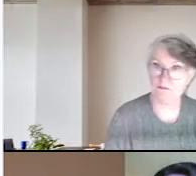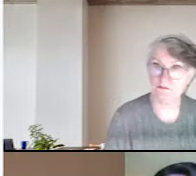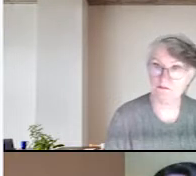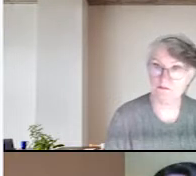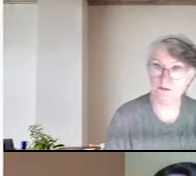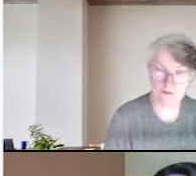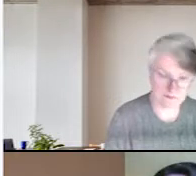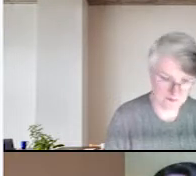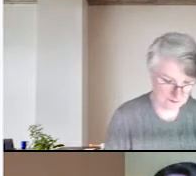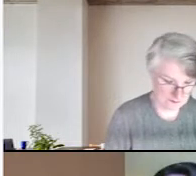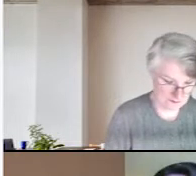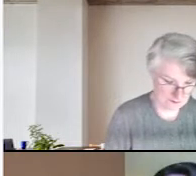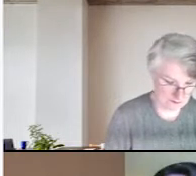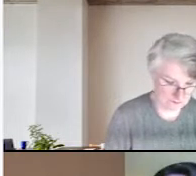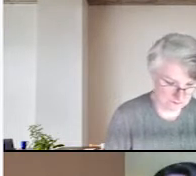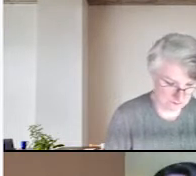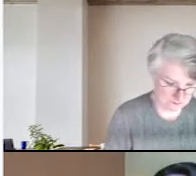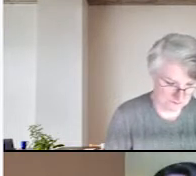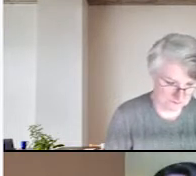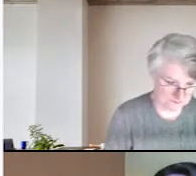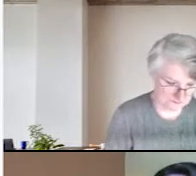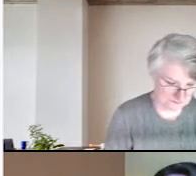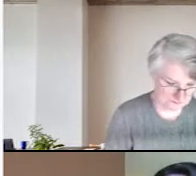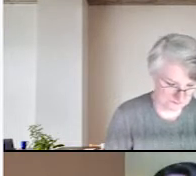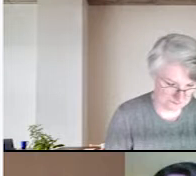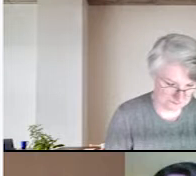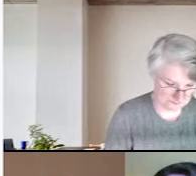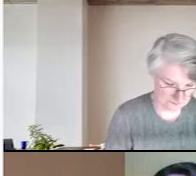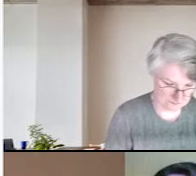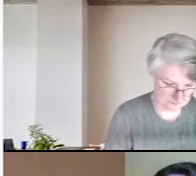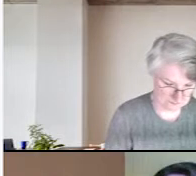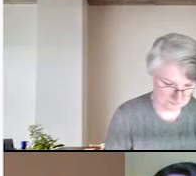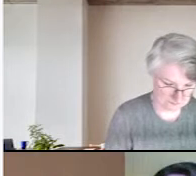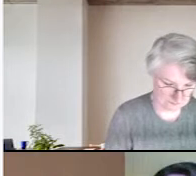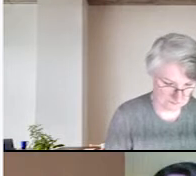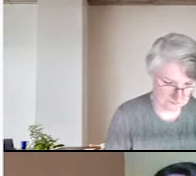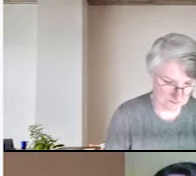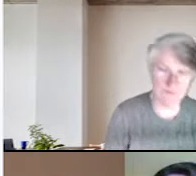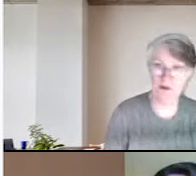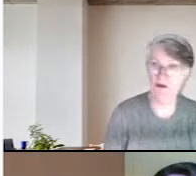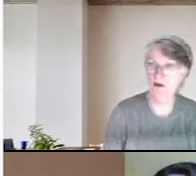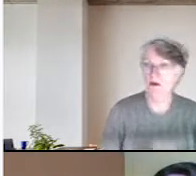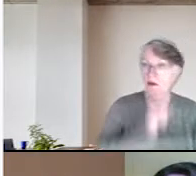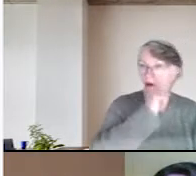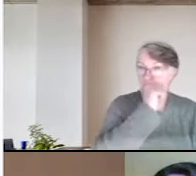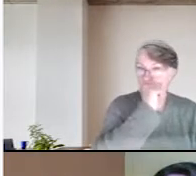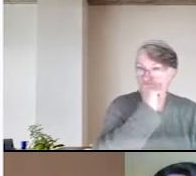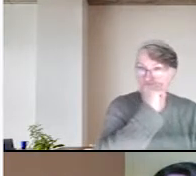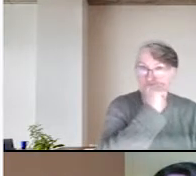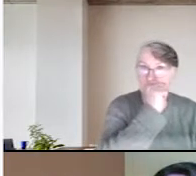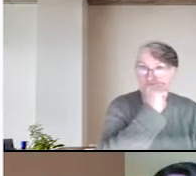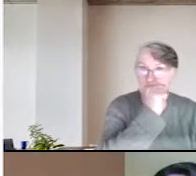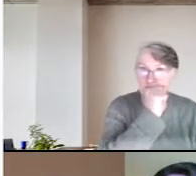Yeah, that's really a practicality. A bit of a challenge. Does anyone have any suggestions for Ruth?